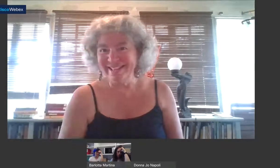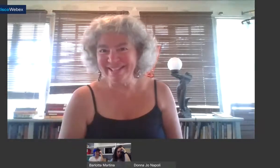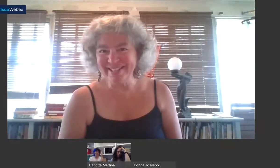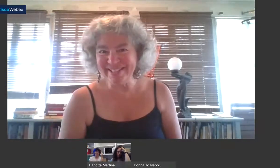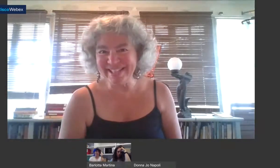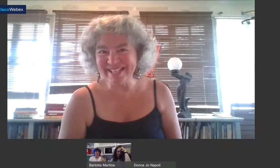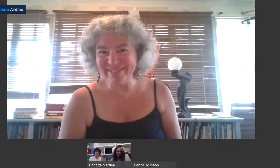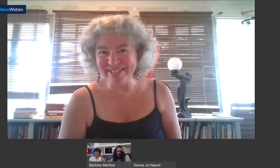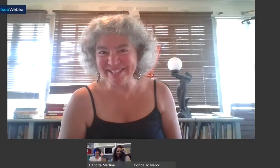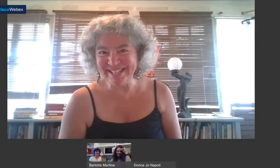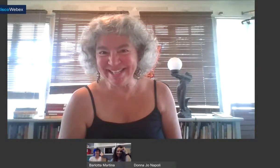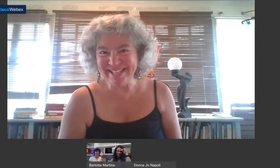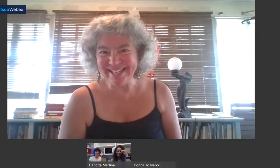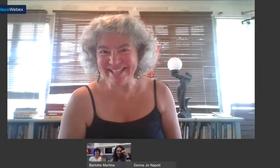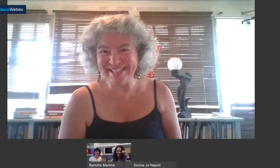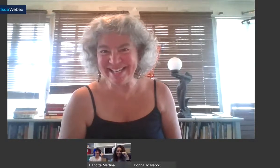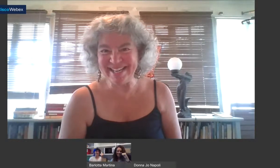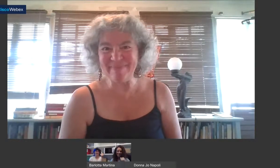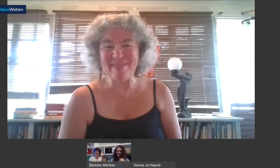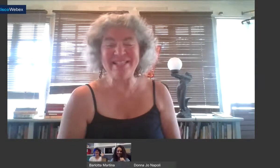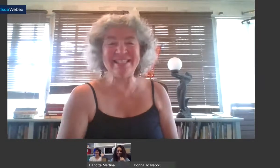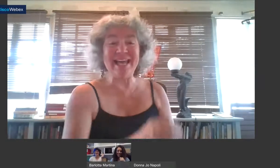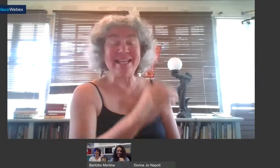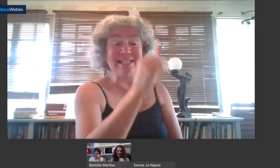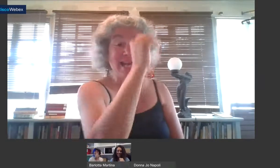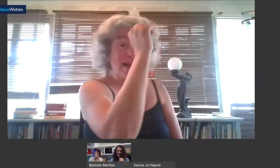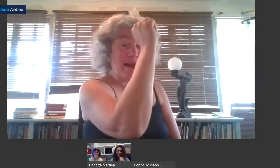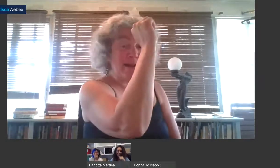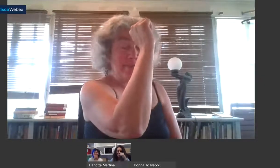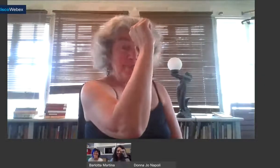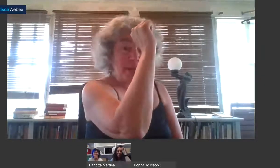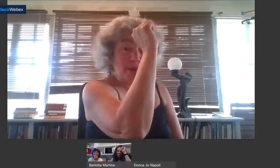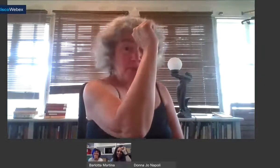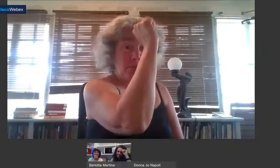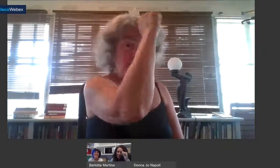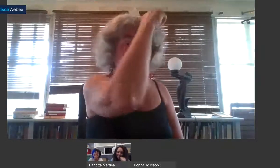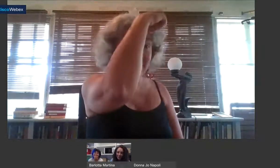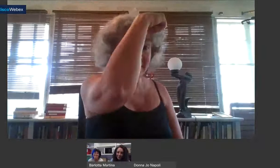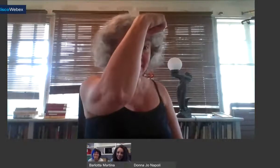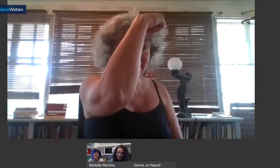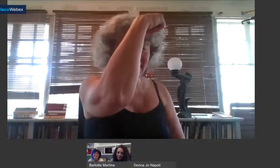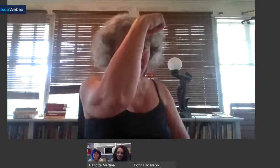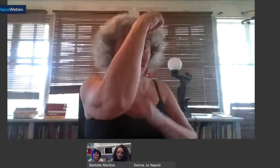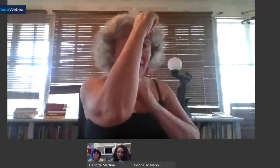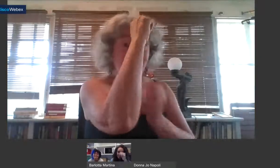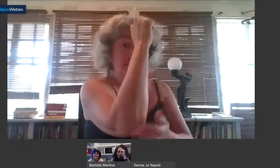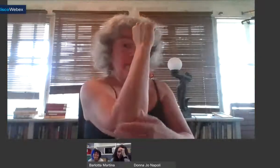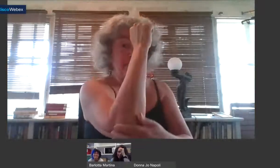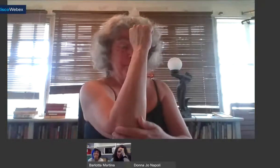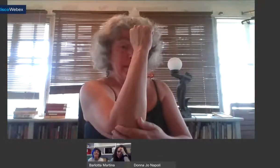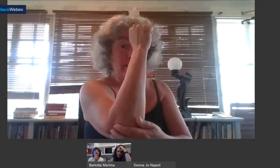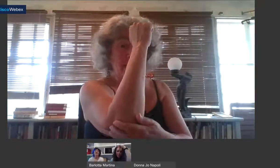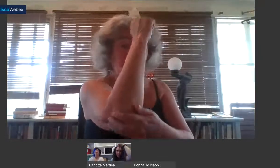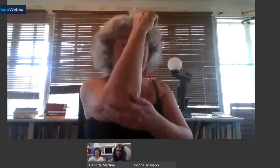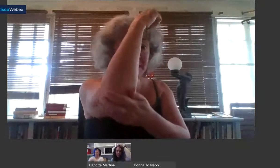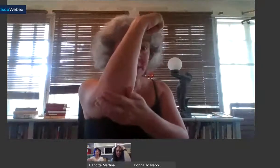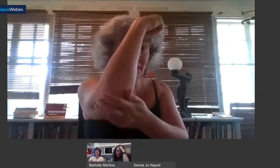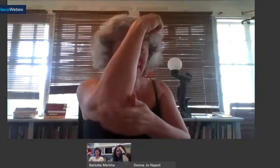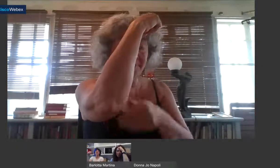Can you see the difference? It's maybe slight. With this, the arm has gone up a